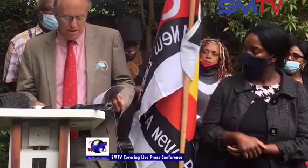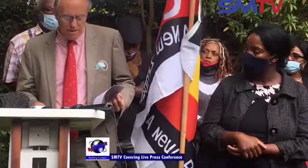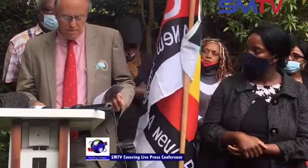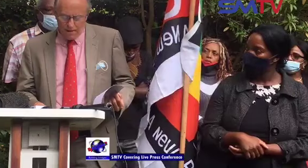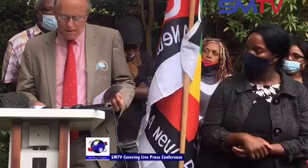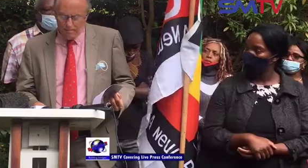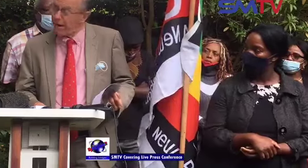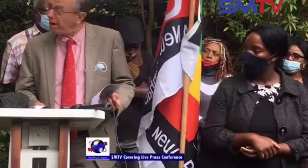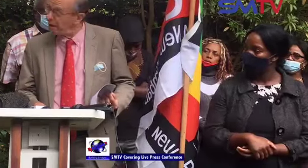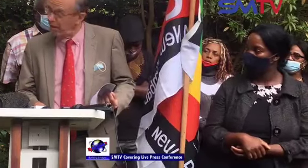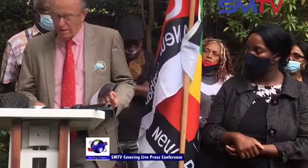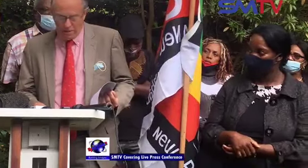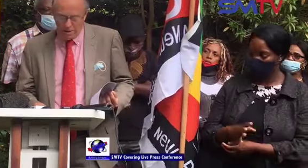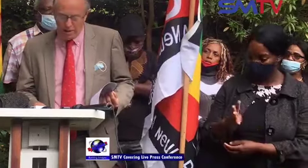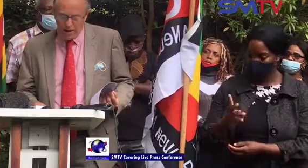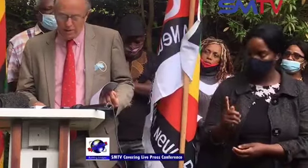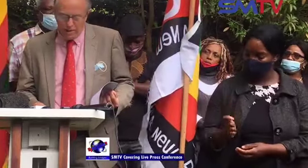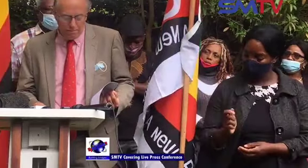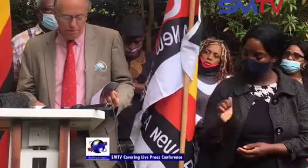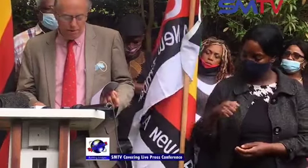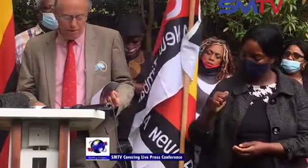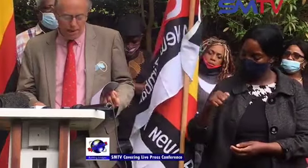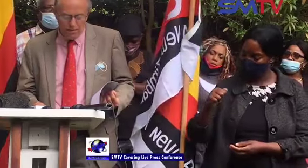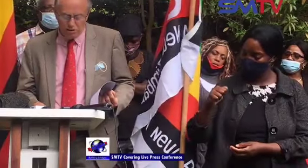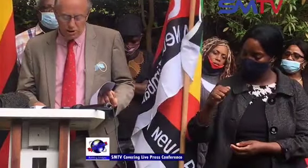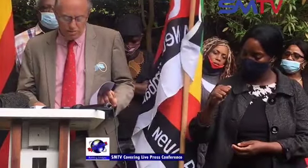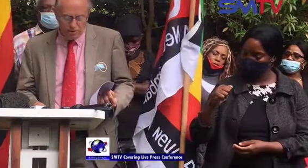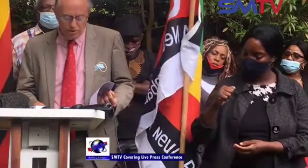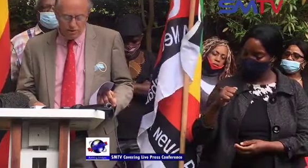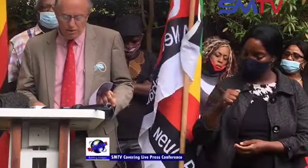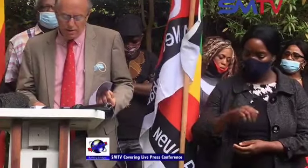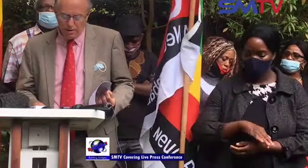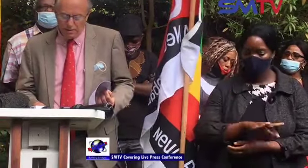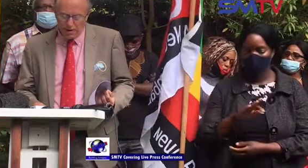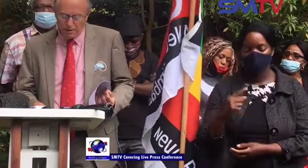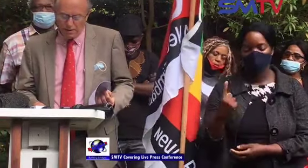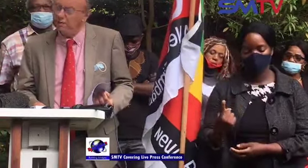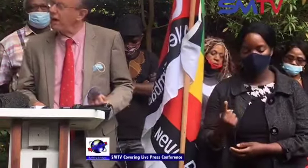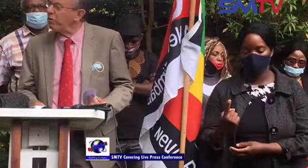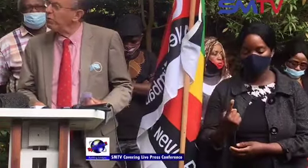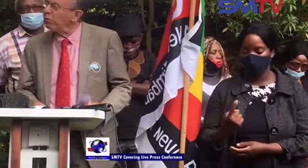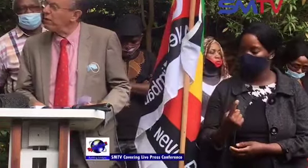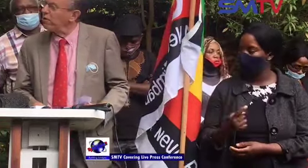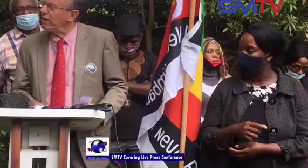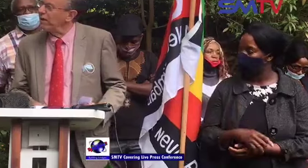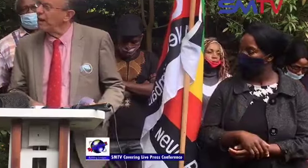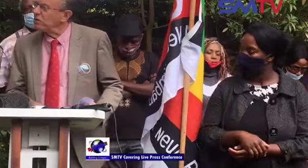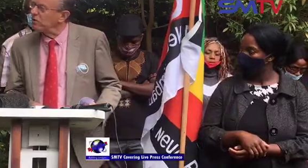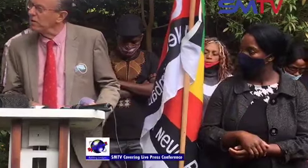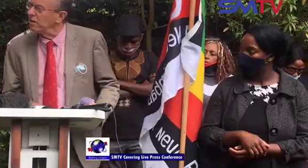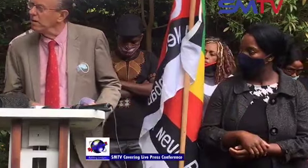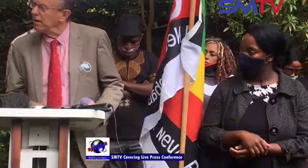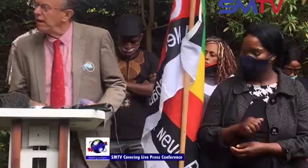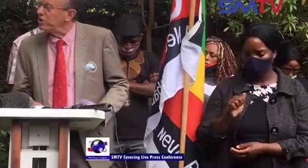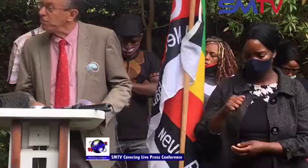the period, we ended up with a surplus of